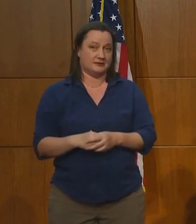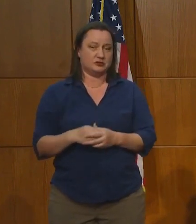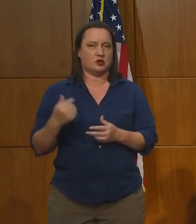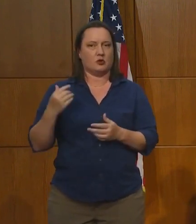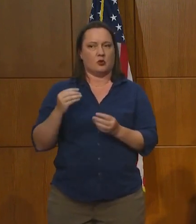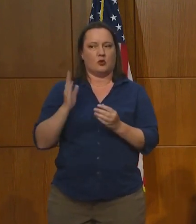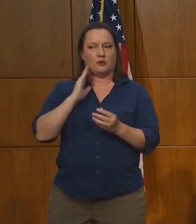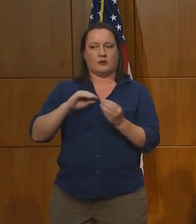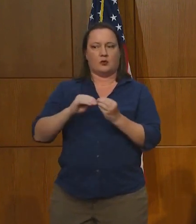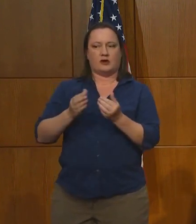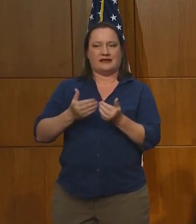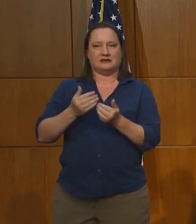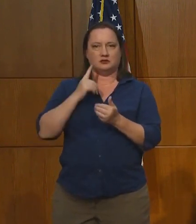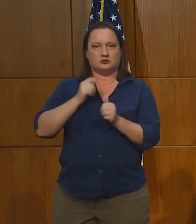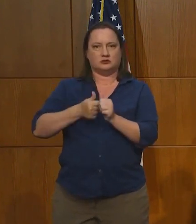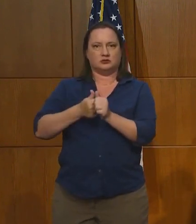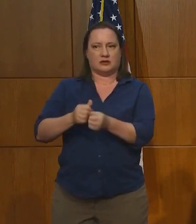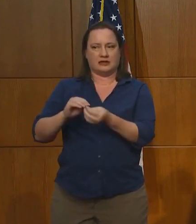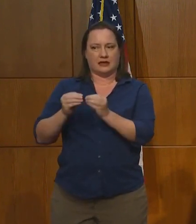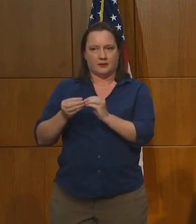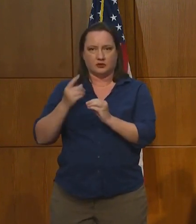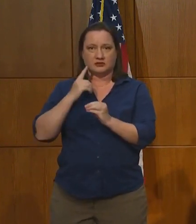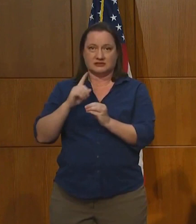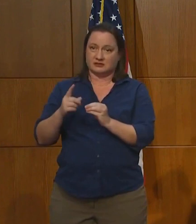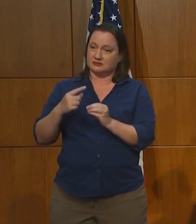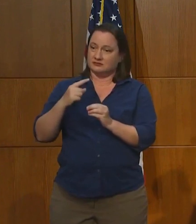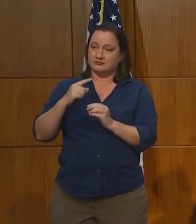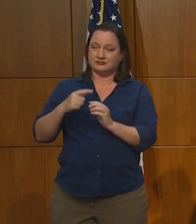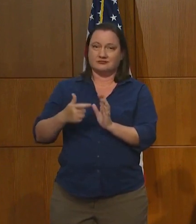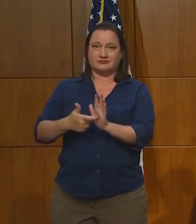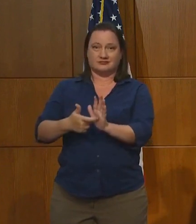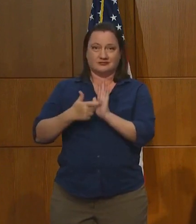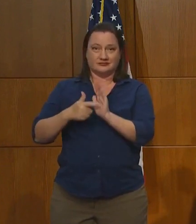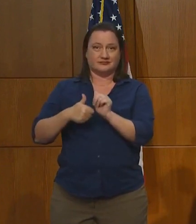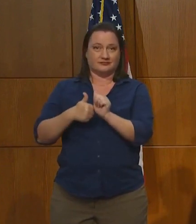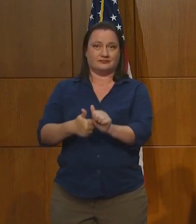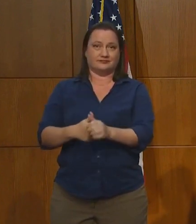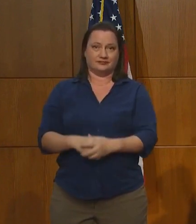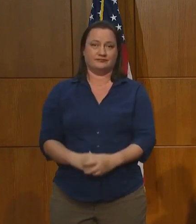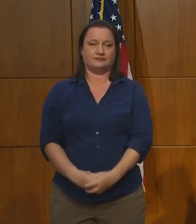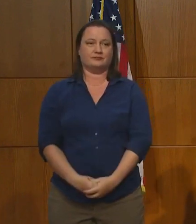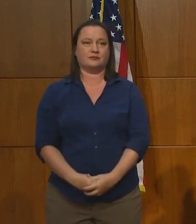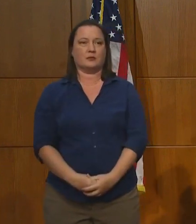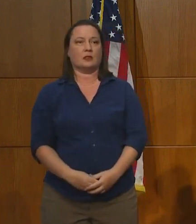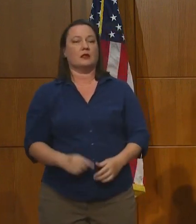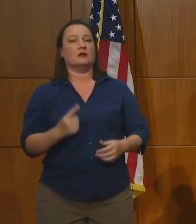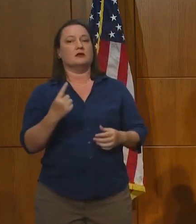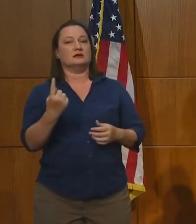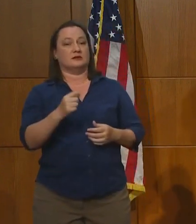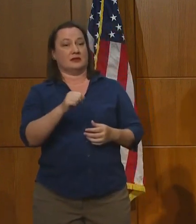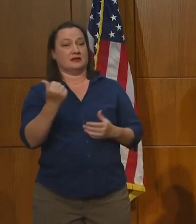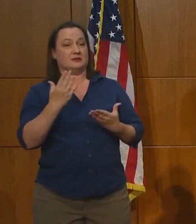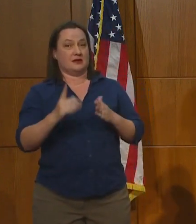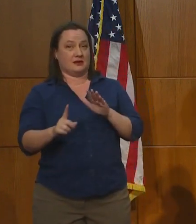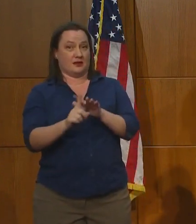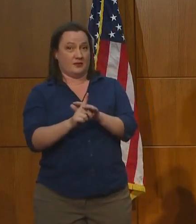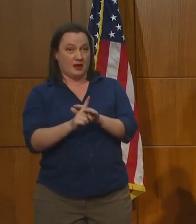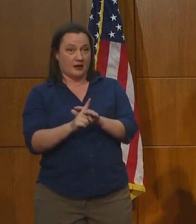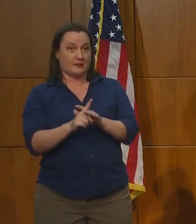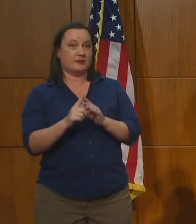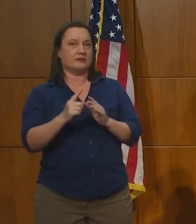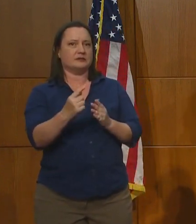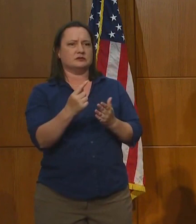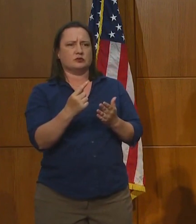that we're considering. And what I plan to do, and I think a question that perhaps would come up is, what measures are you looking